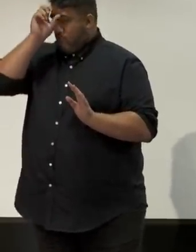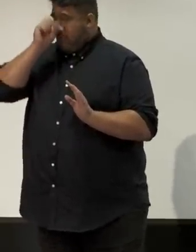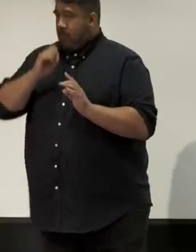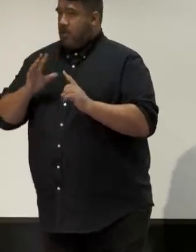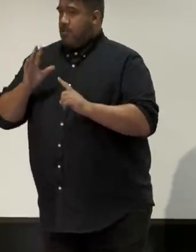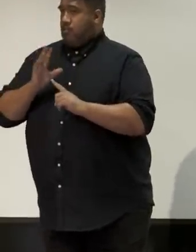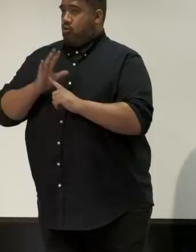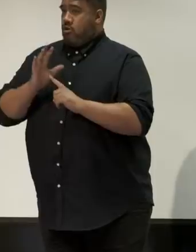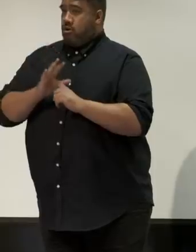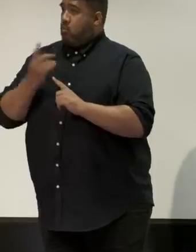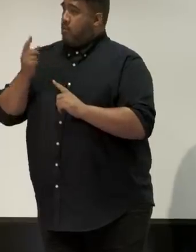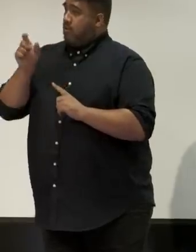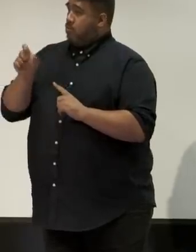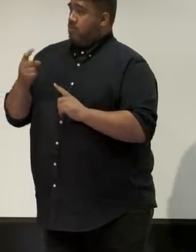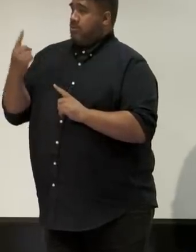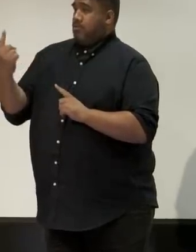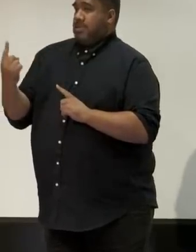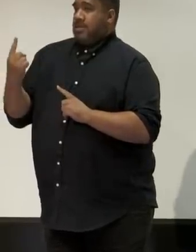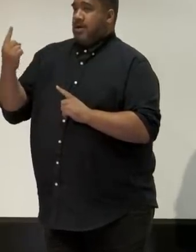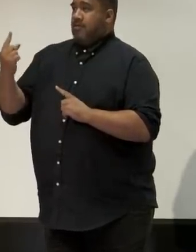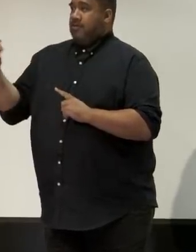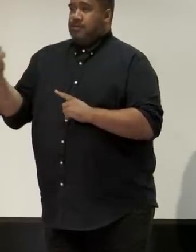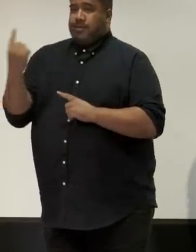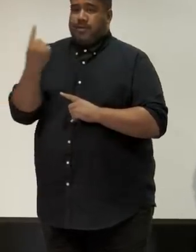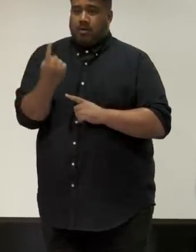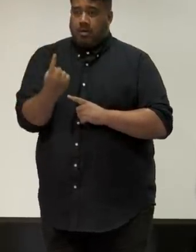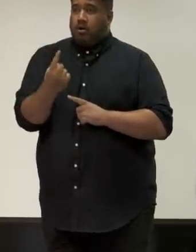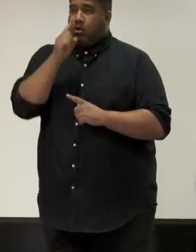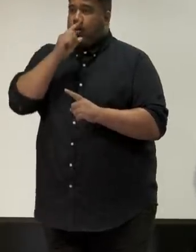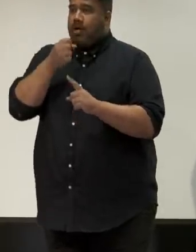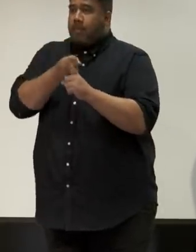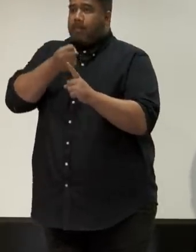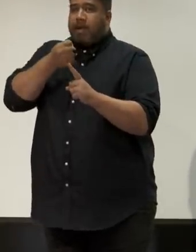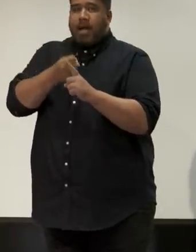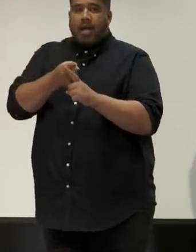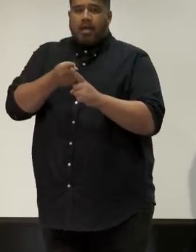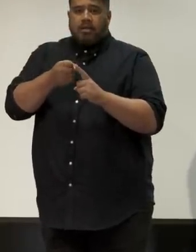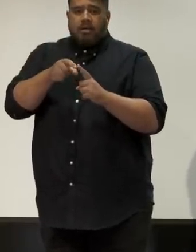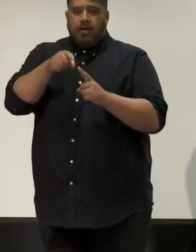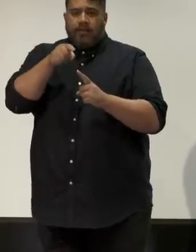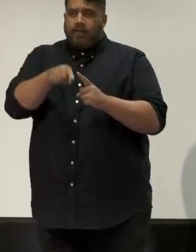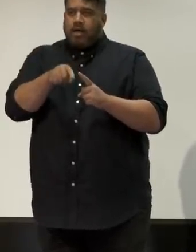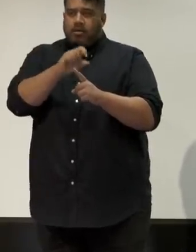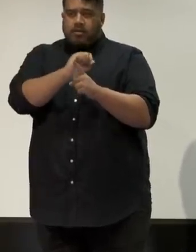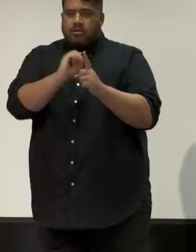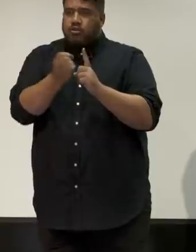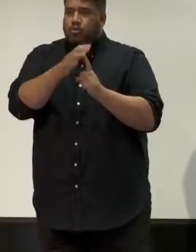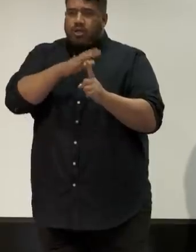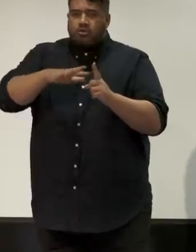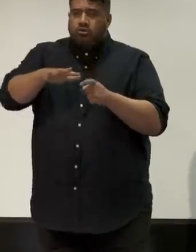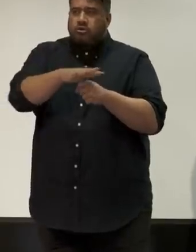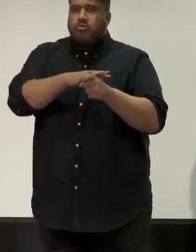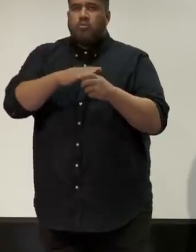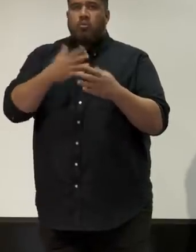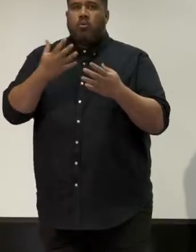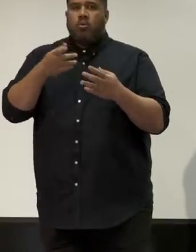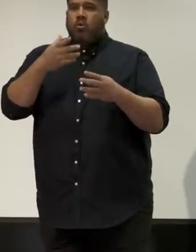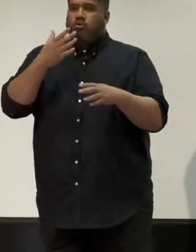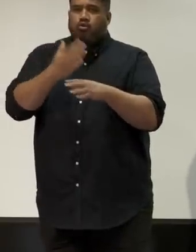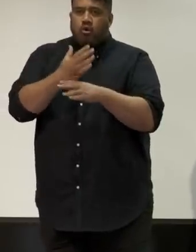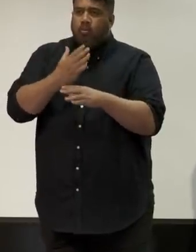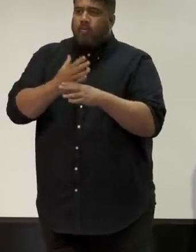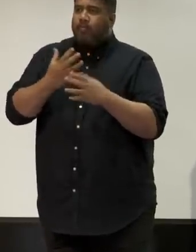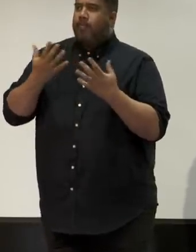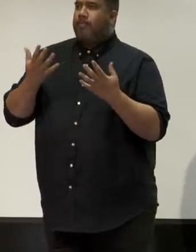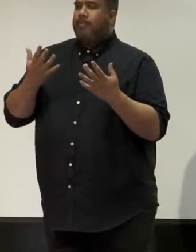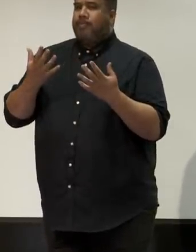particular individual having an impact on infrastructure, for instance, wider economic impacts through jobs, for instance, no longer being